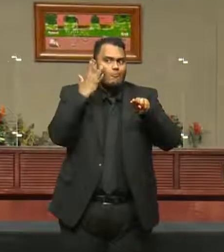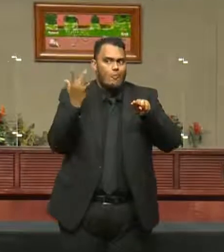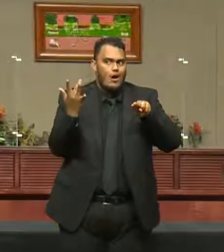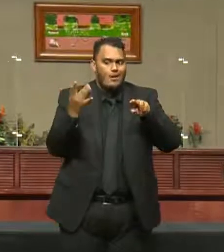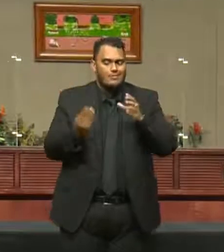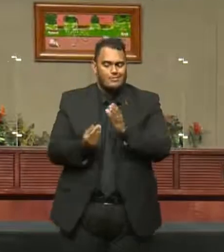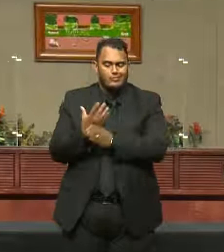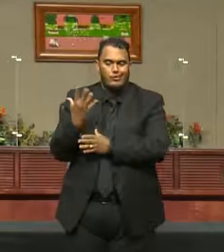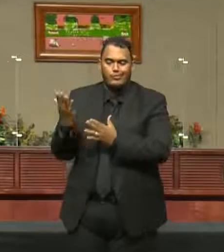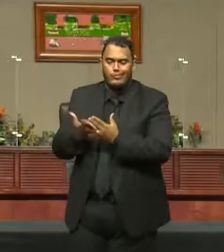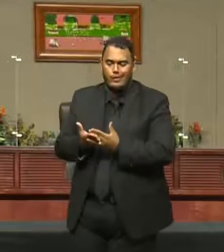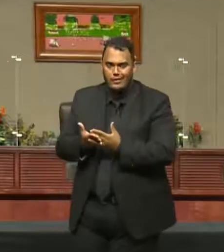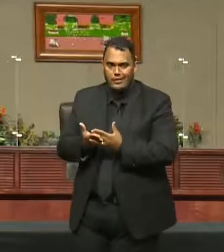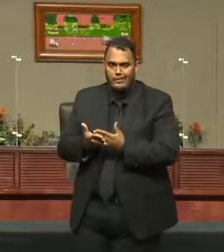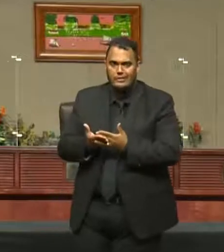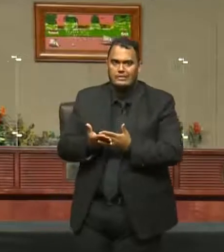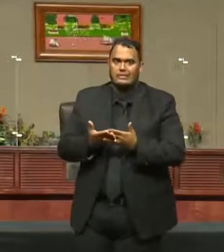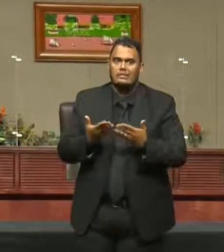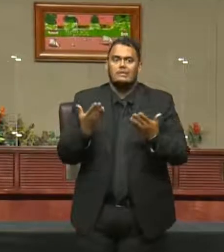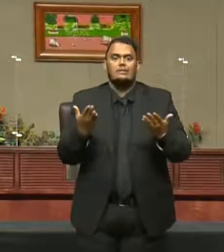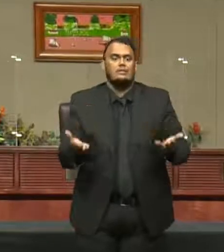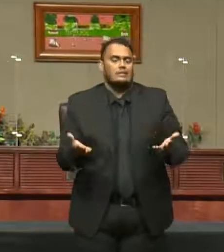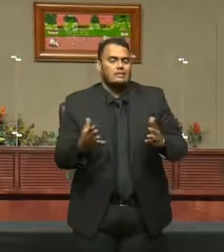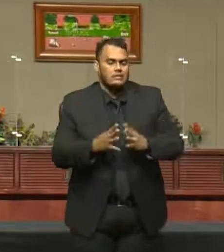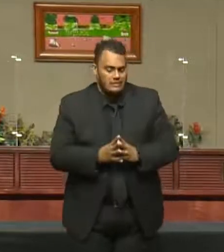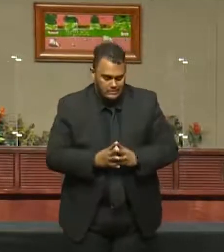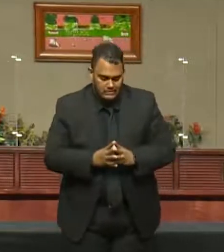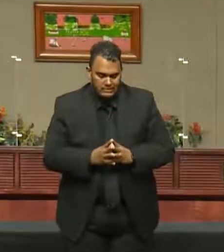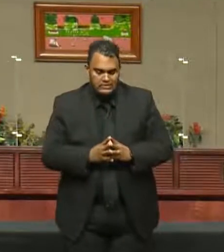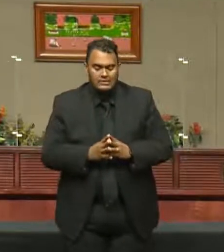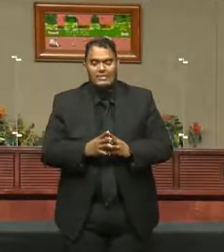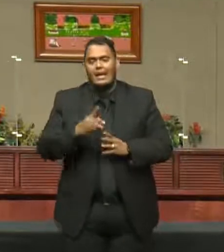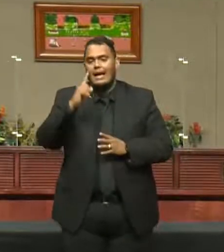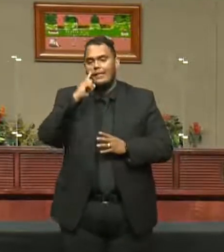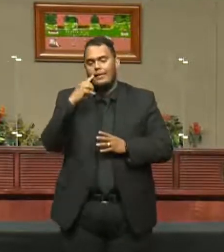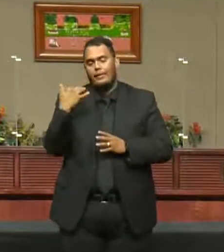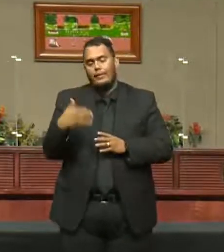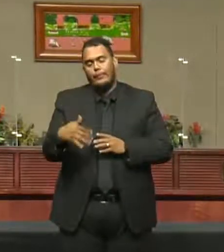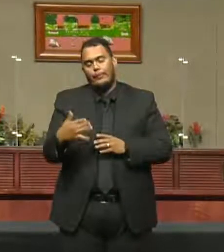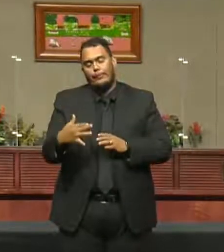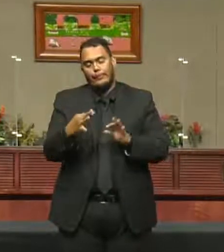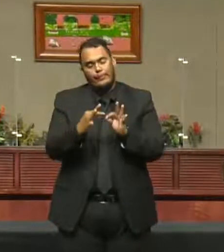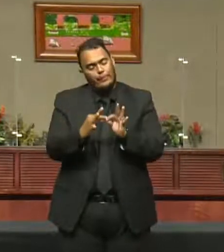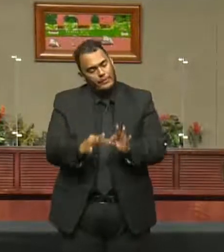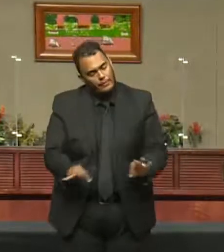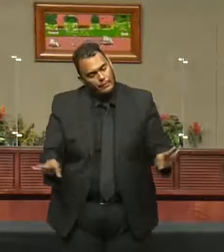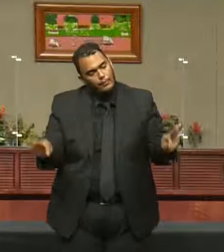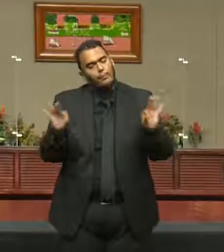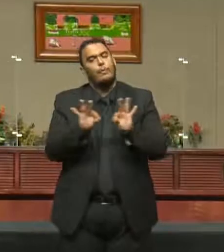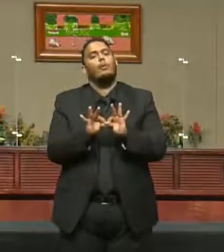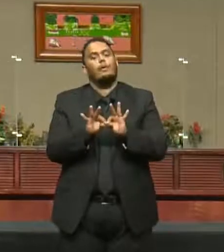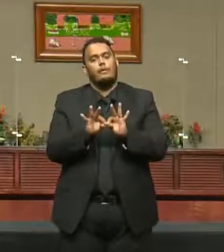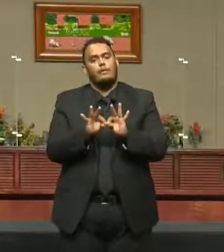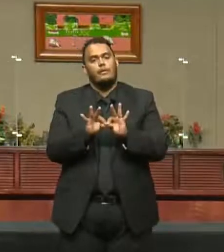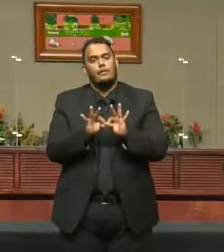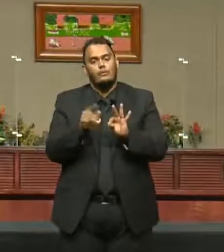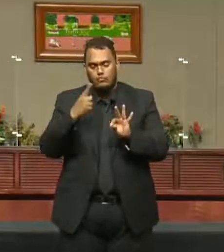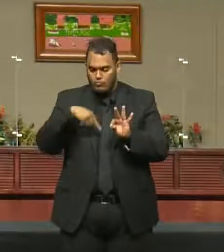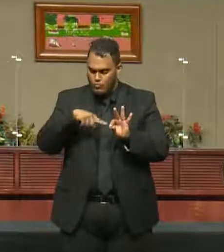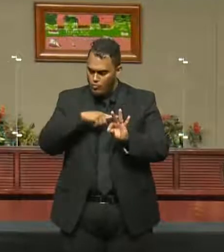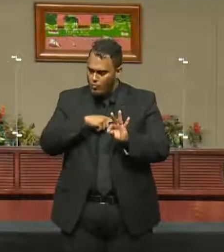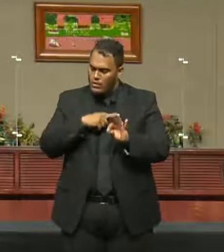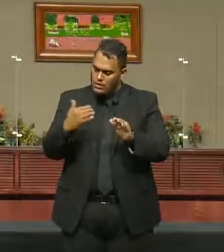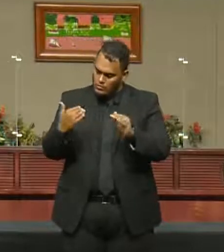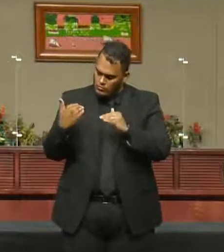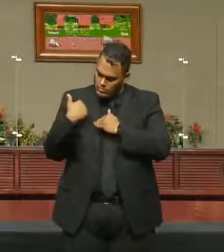activities. So I think that it is incumbent upon us to kind of hold steady where we